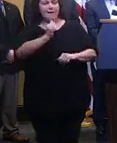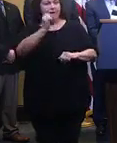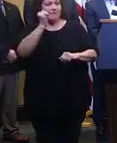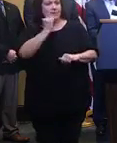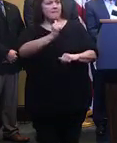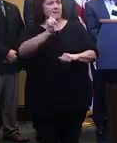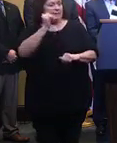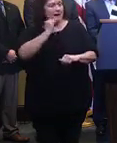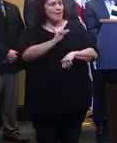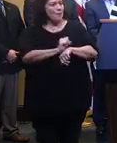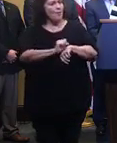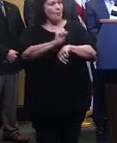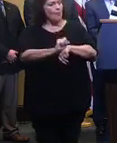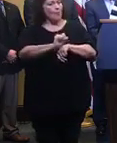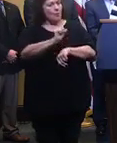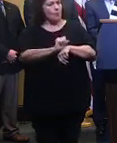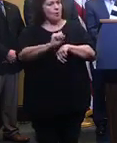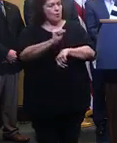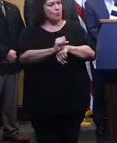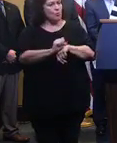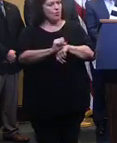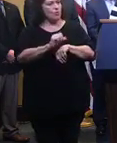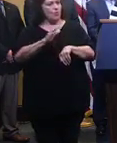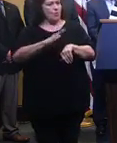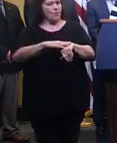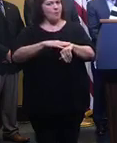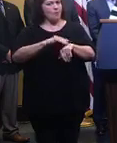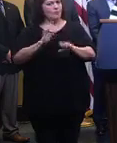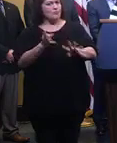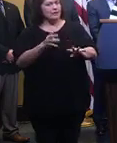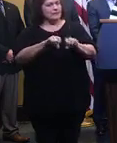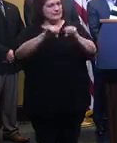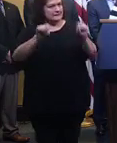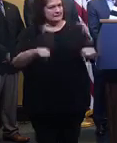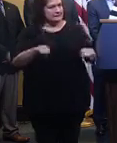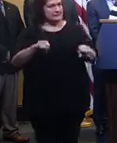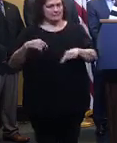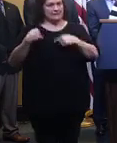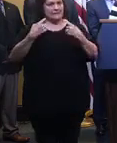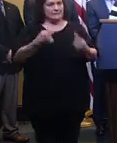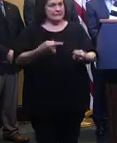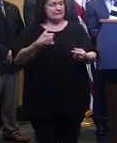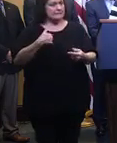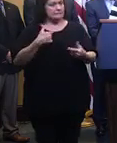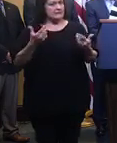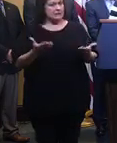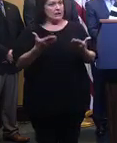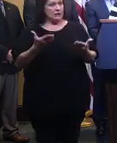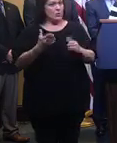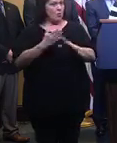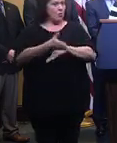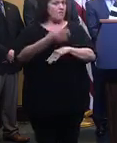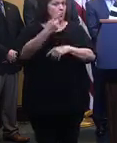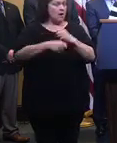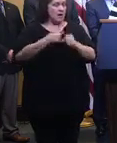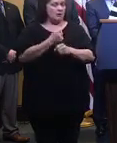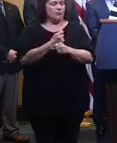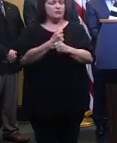been doing it since I've been in office for a year and over 3 months now.